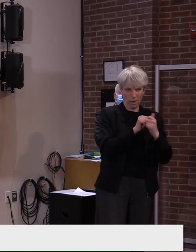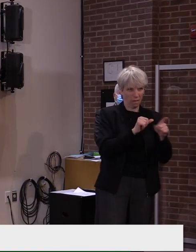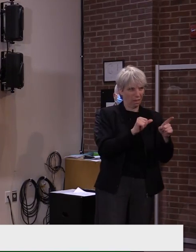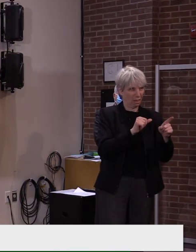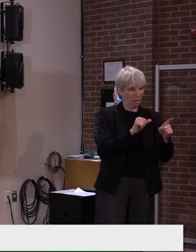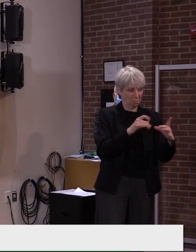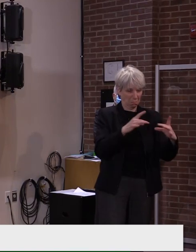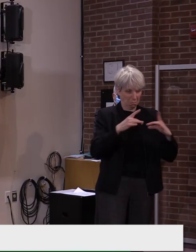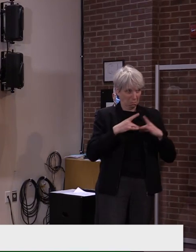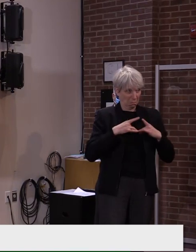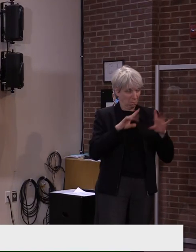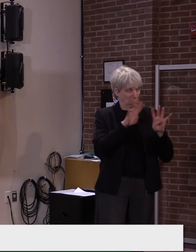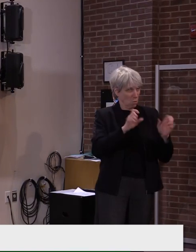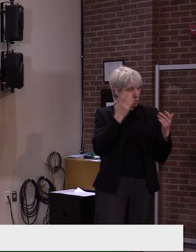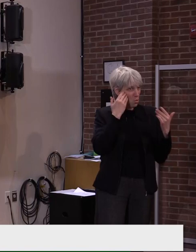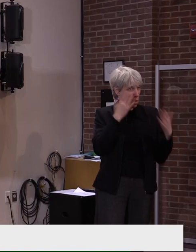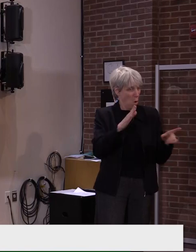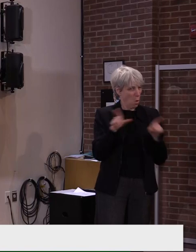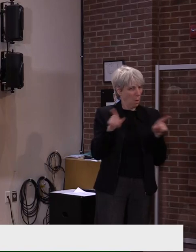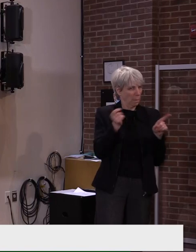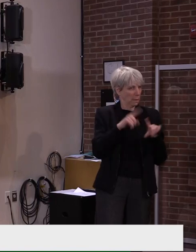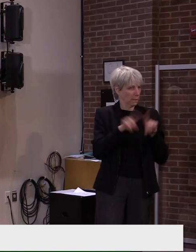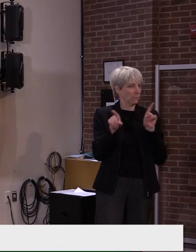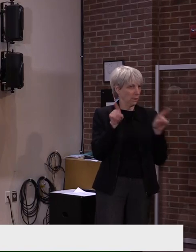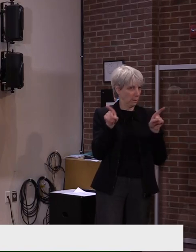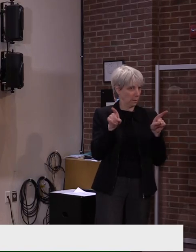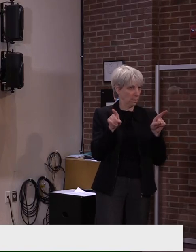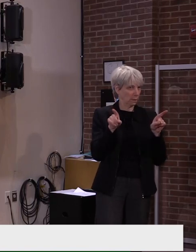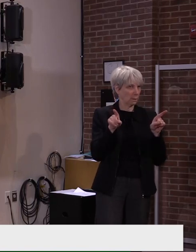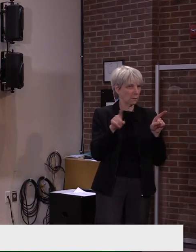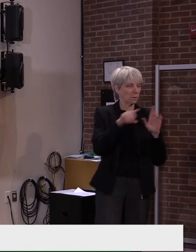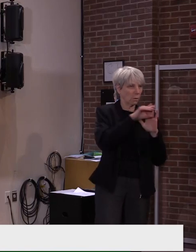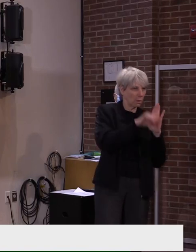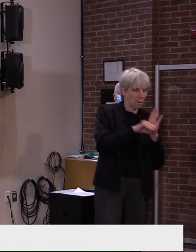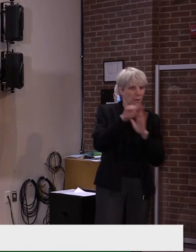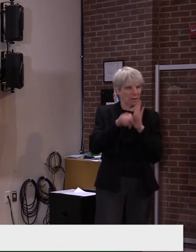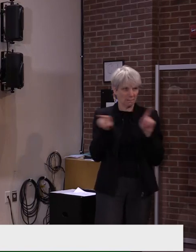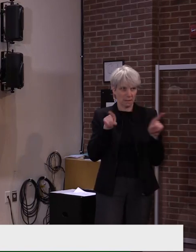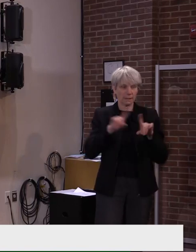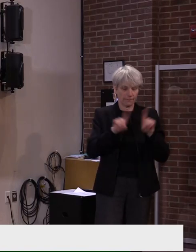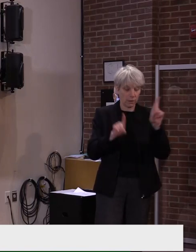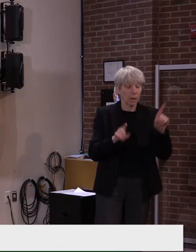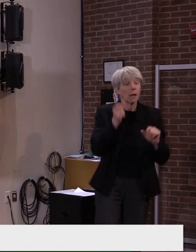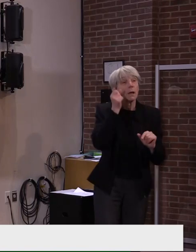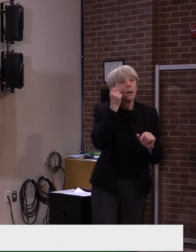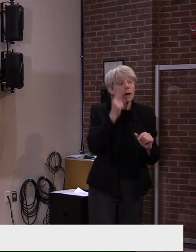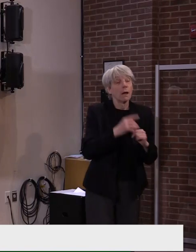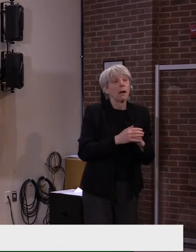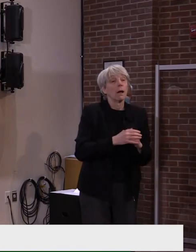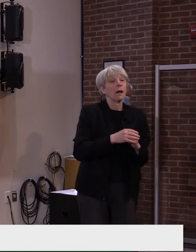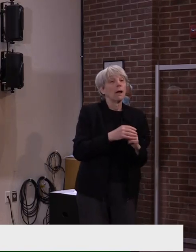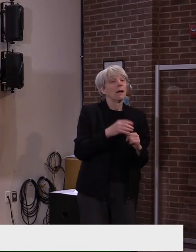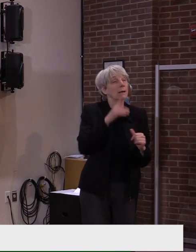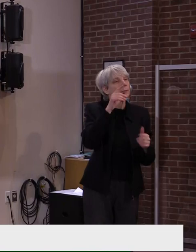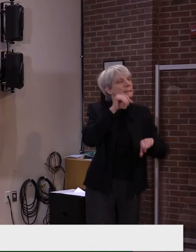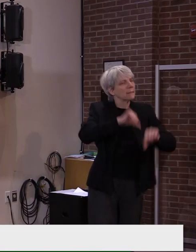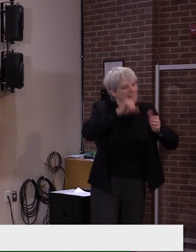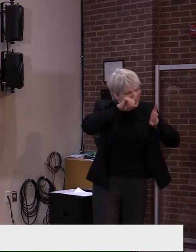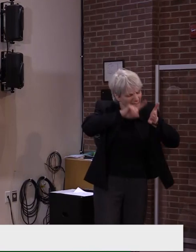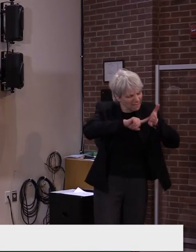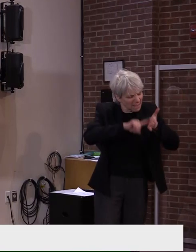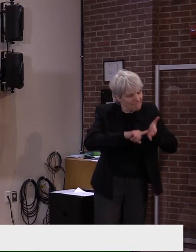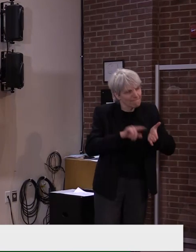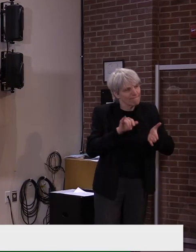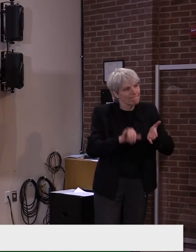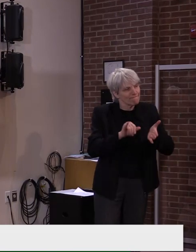infection. The science has found that even more so than the earlier strains of this virus,